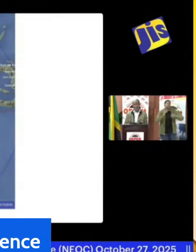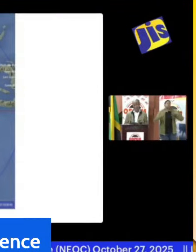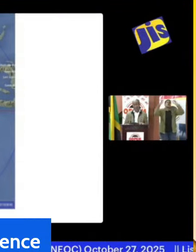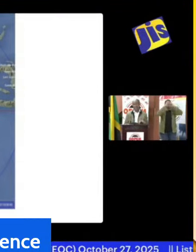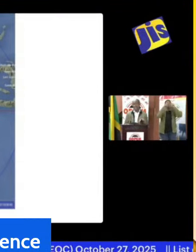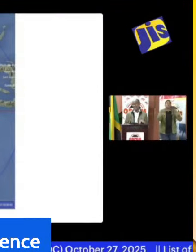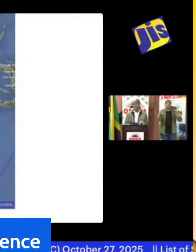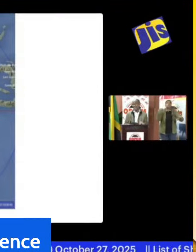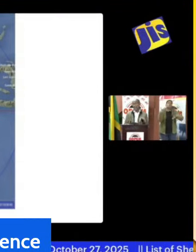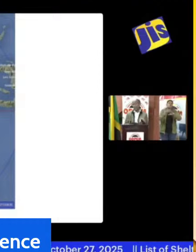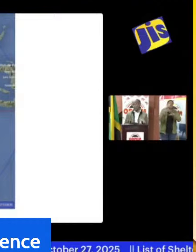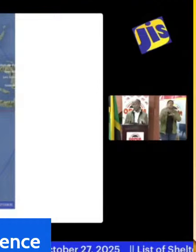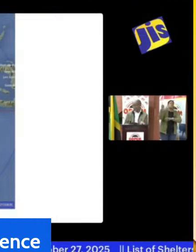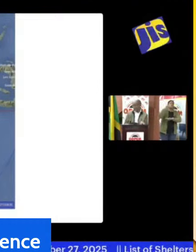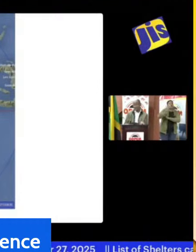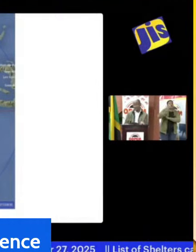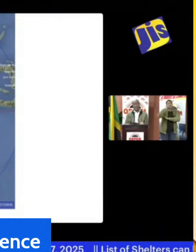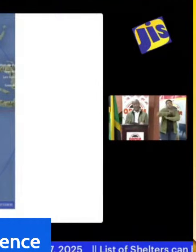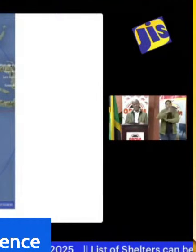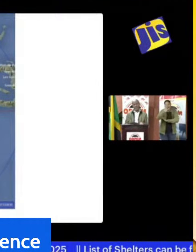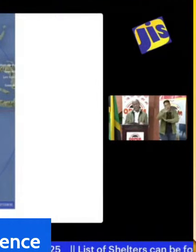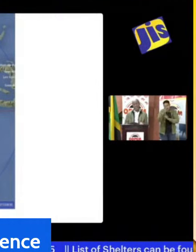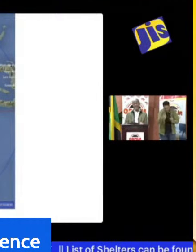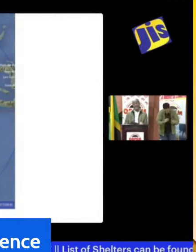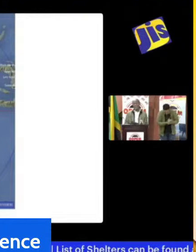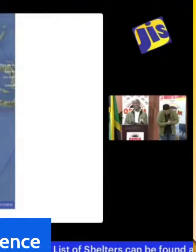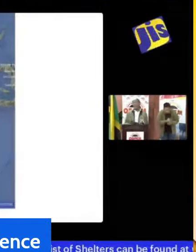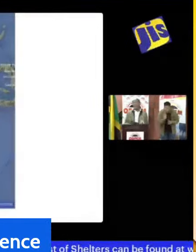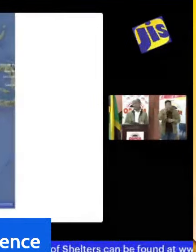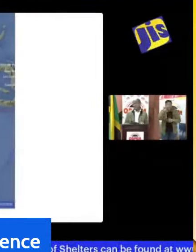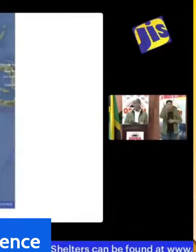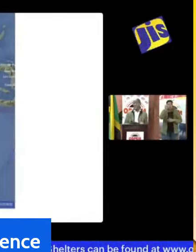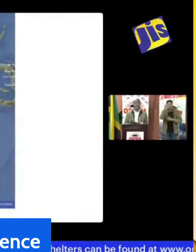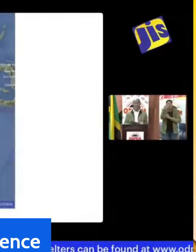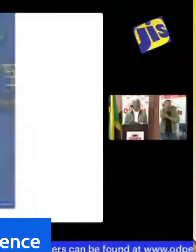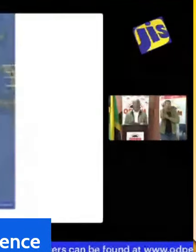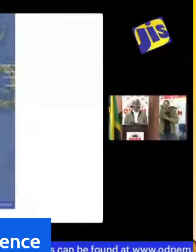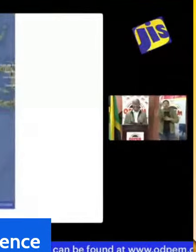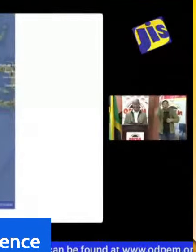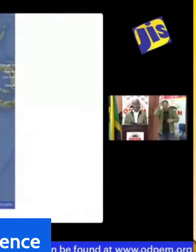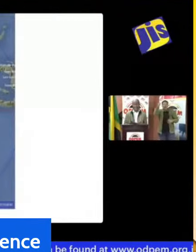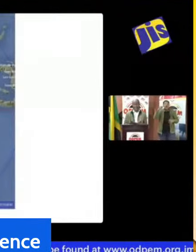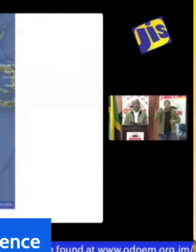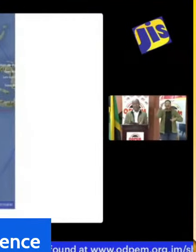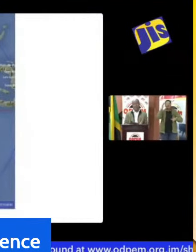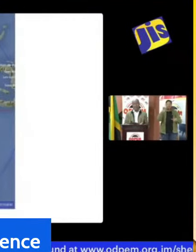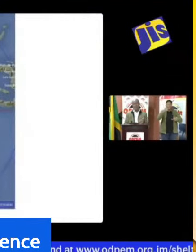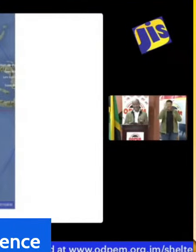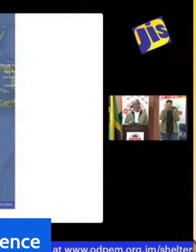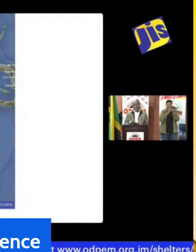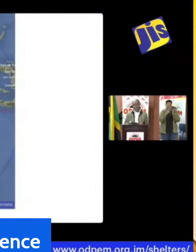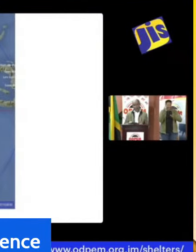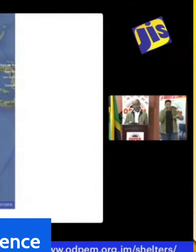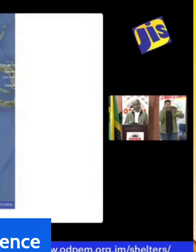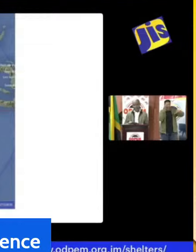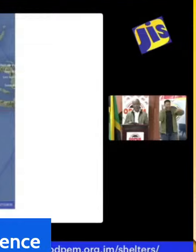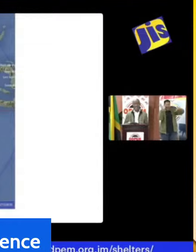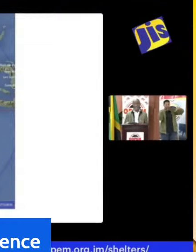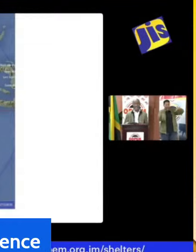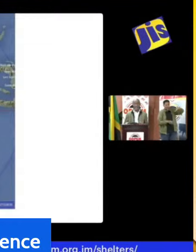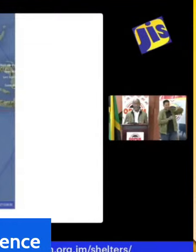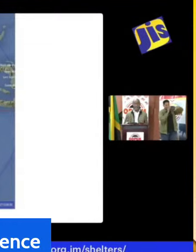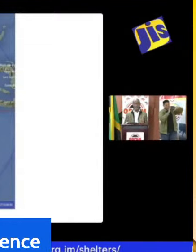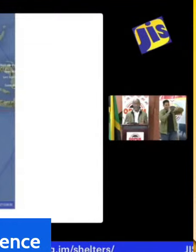that over the next day or two. By tomorrow morning, that's when we expect that center to be making its way to